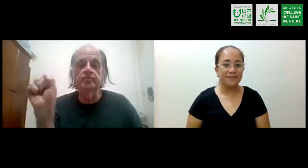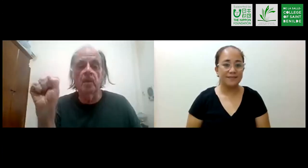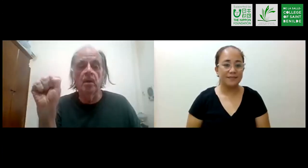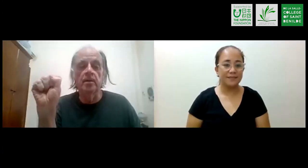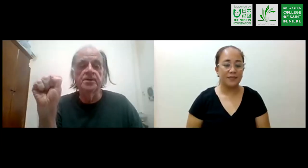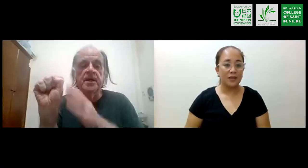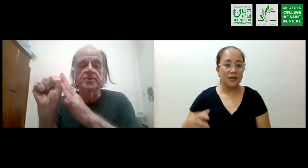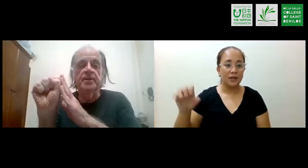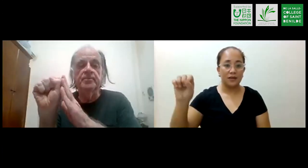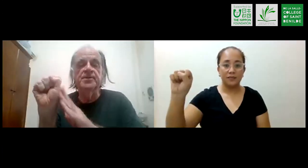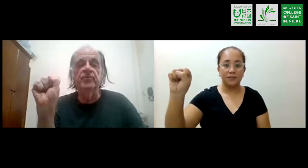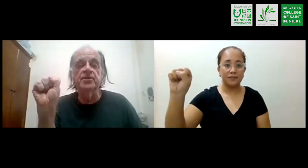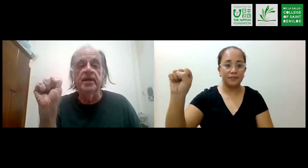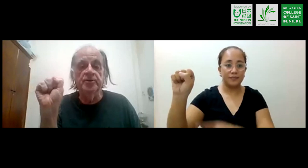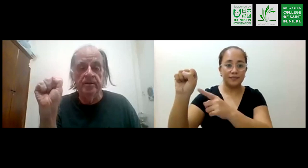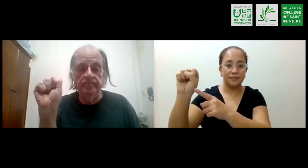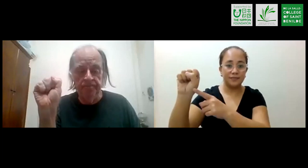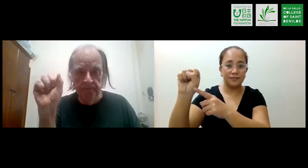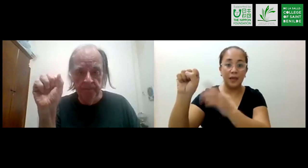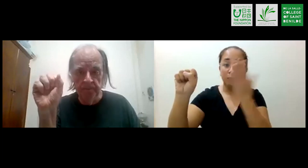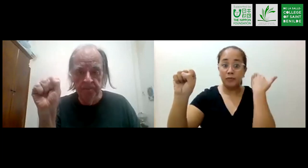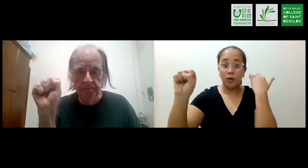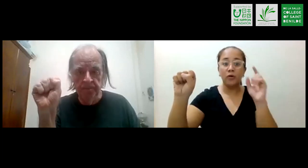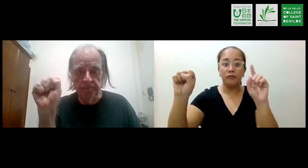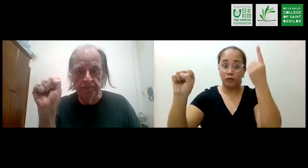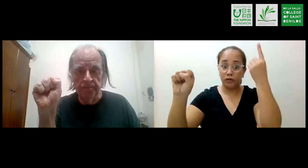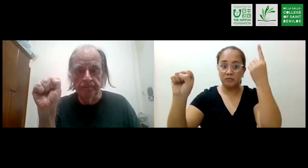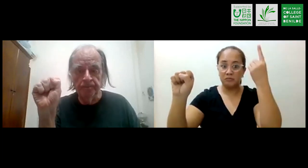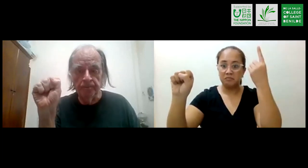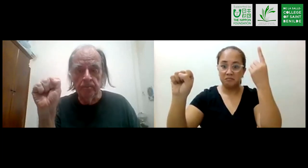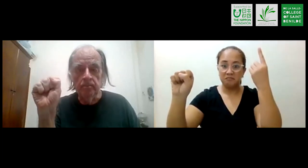before, this hand shape is the first hand shape,